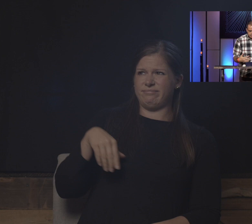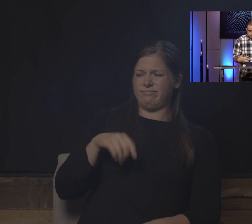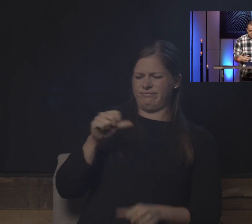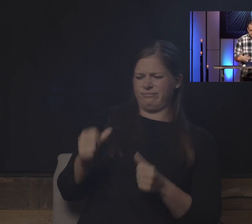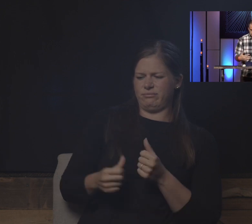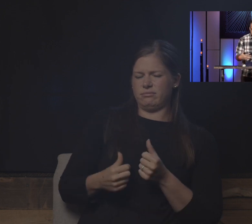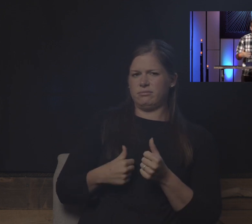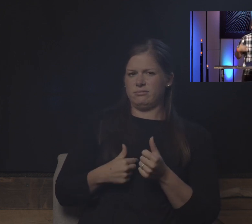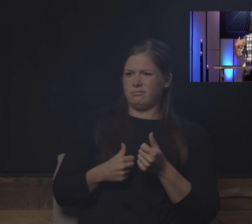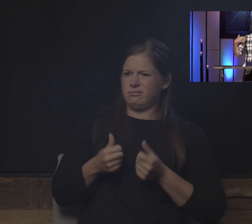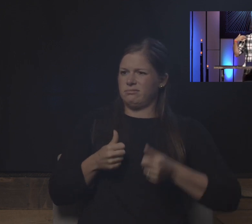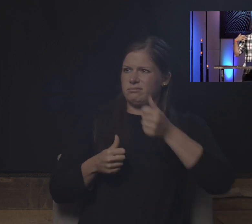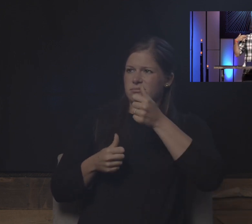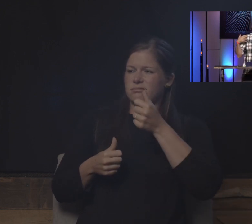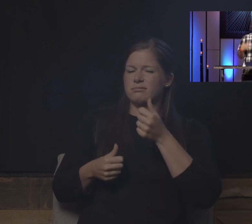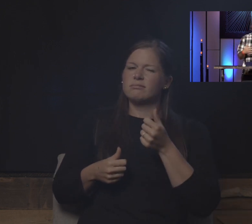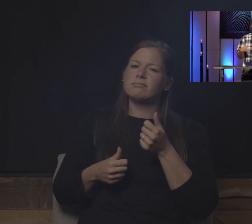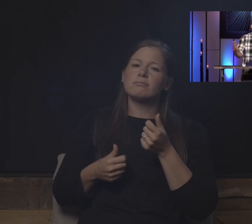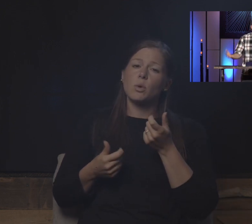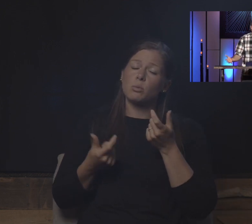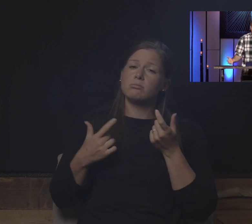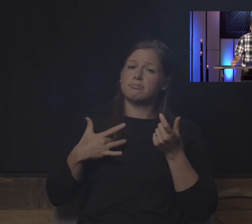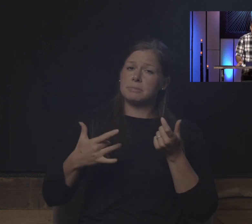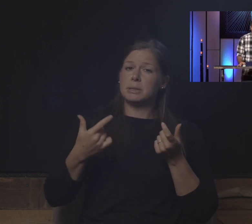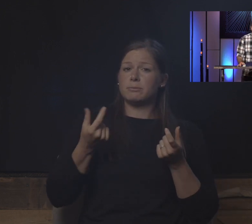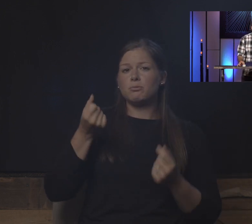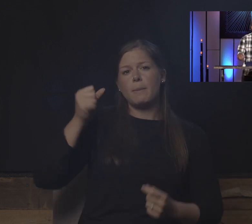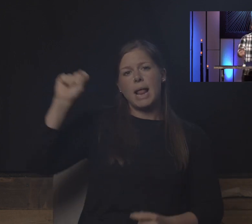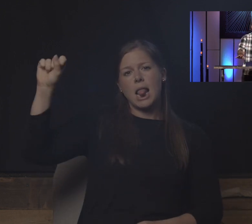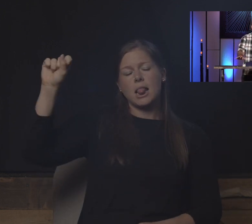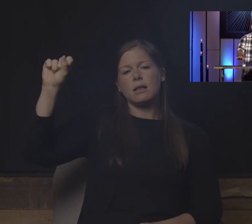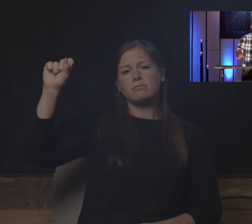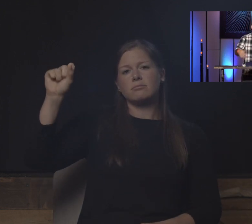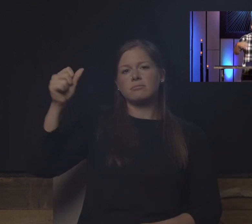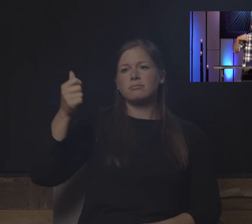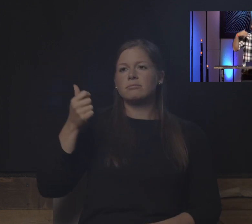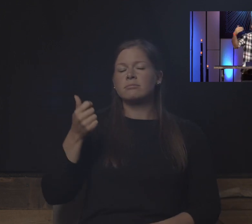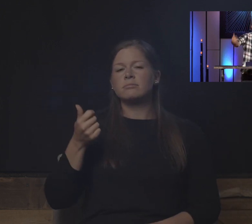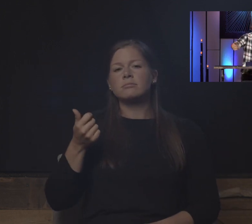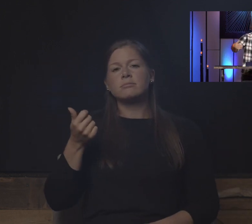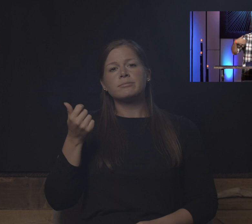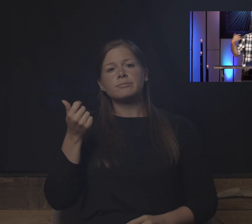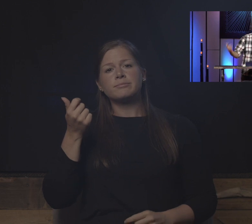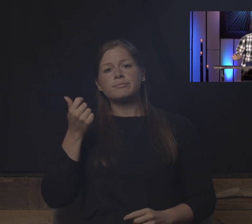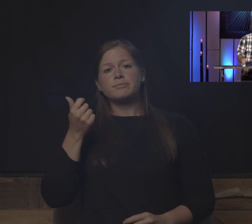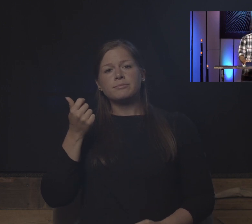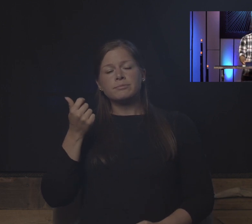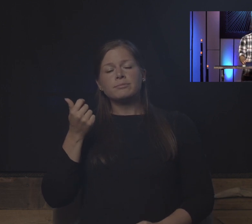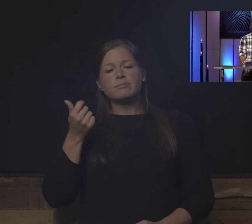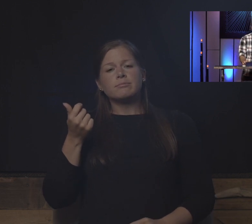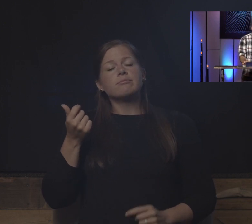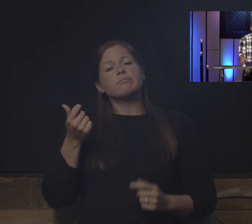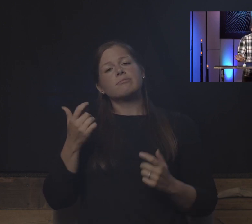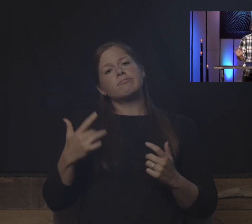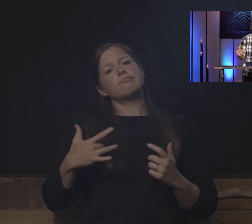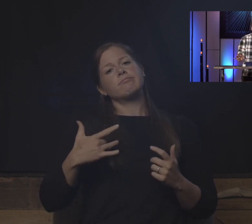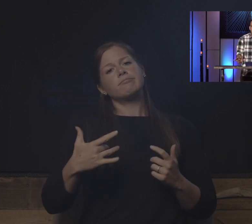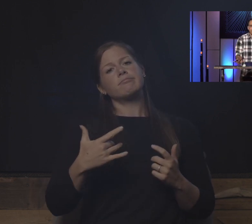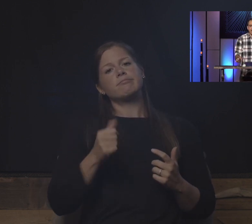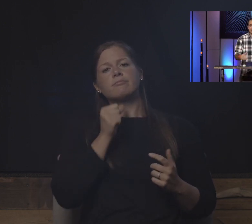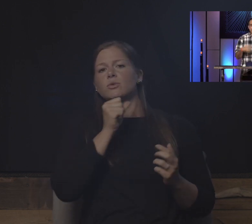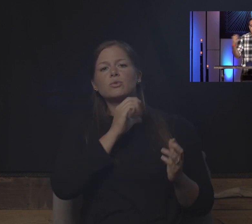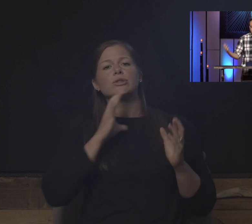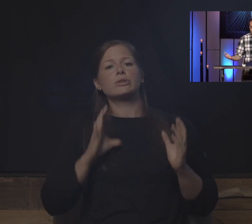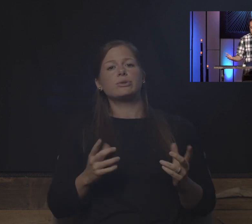compliant with him. They don't tend to be compliant to any human standards that he's put in their lives, like parents or government. They do things